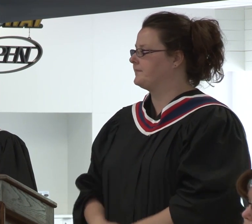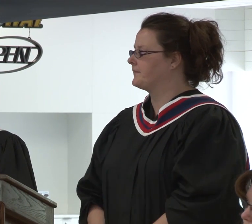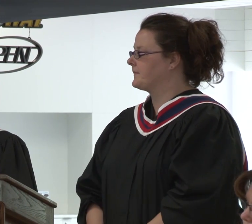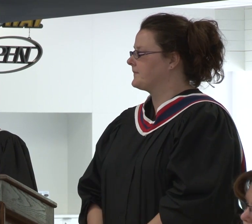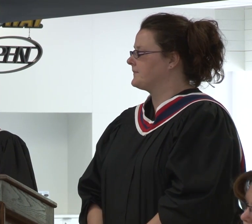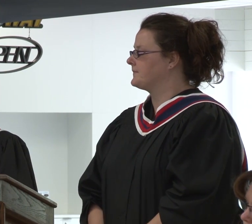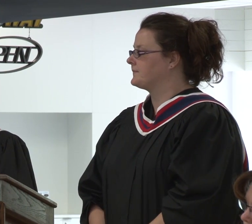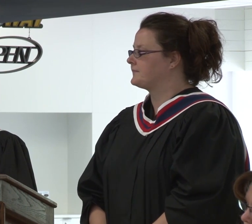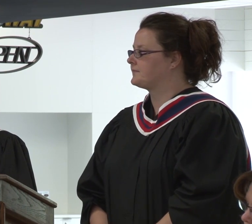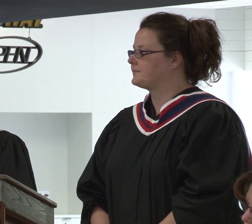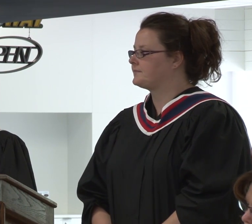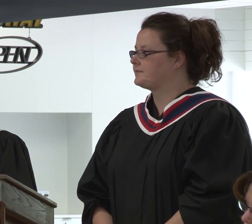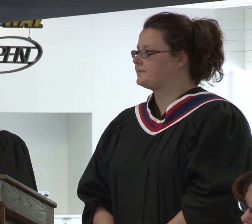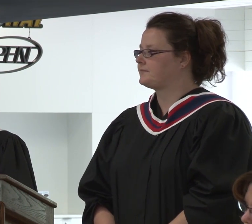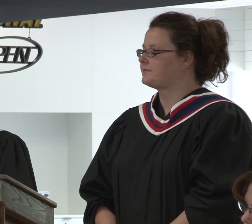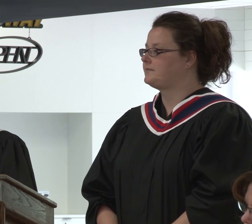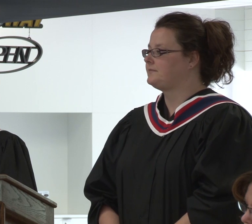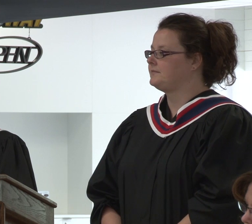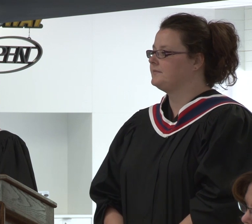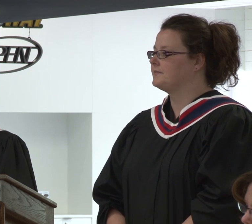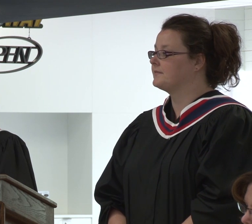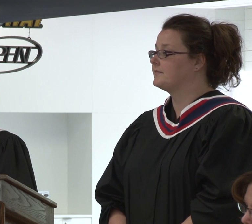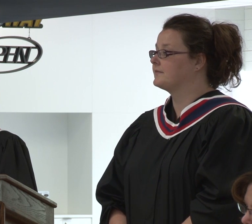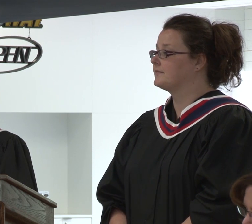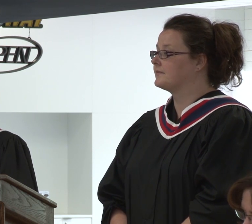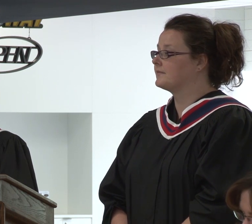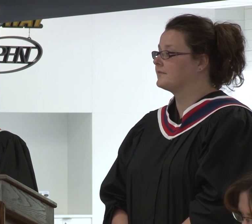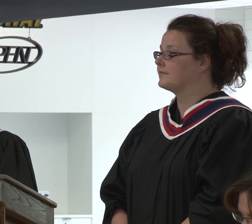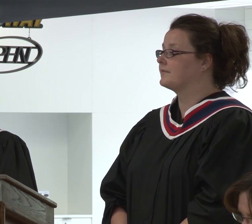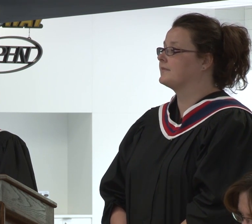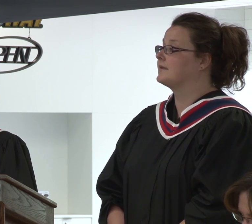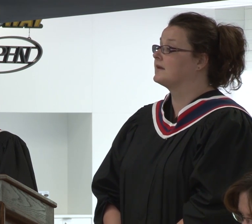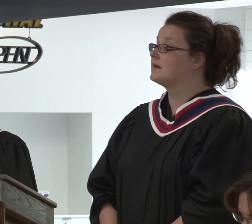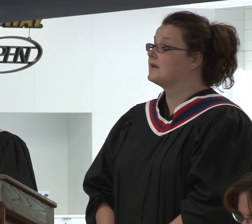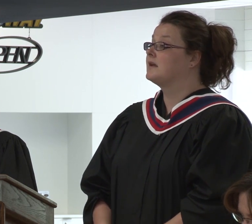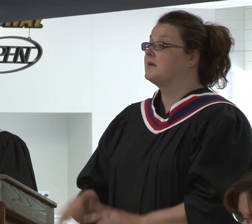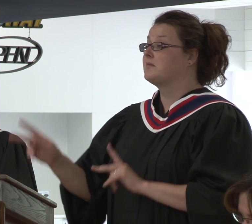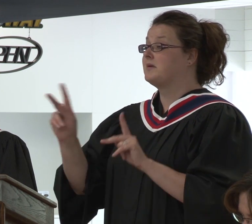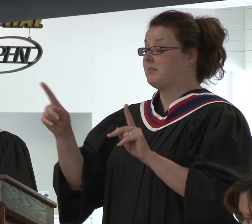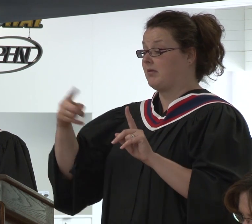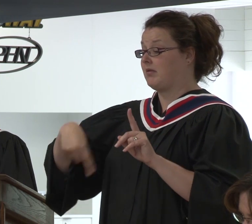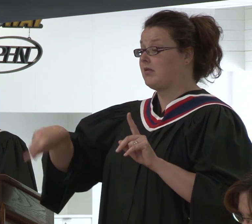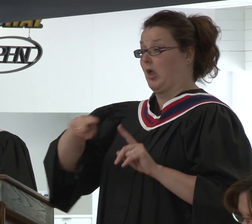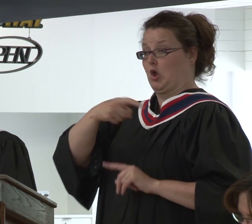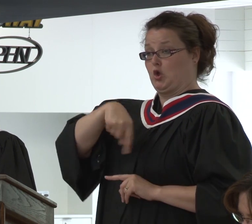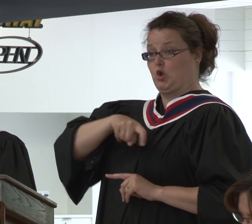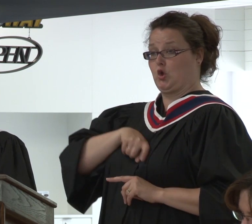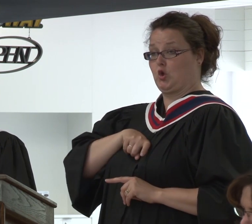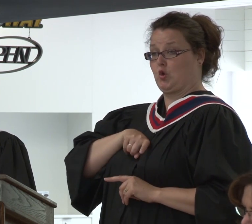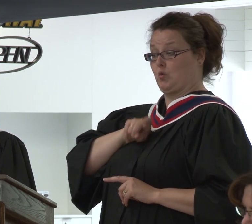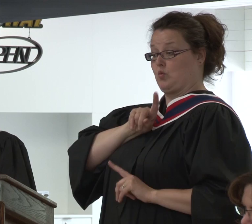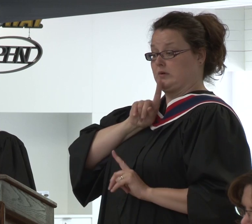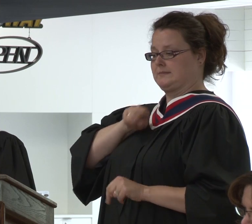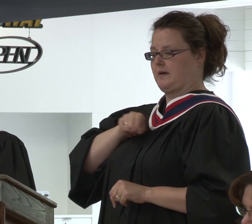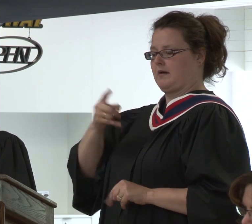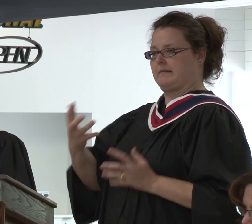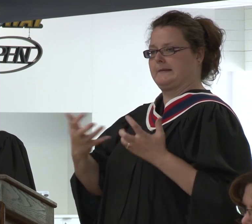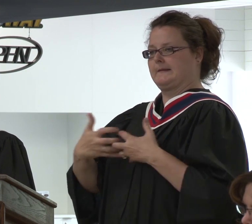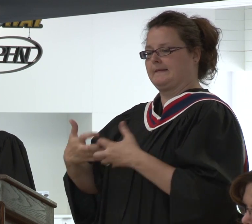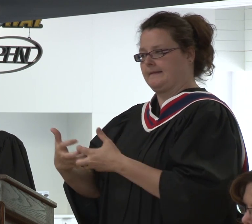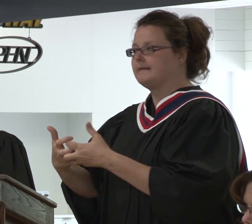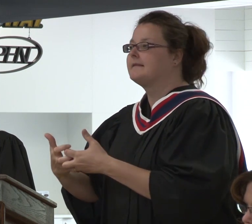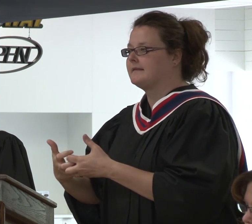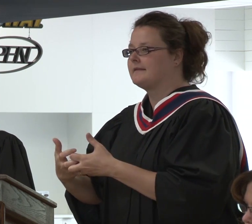When you are responsive to the needs of the people around you, it means that you